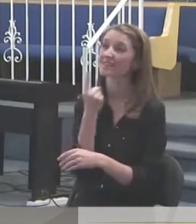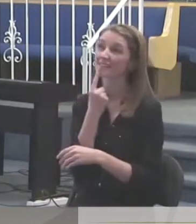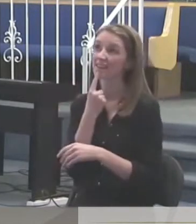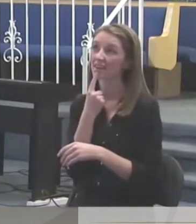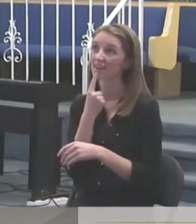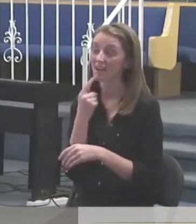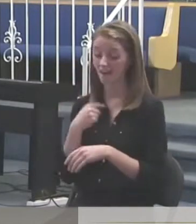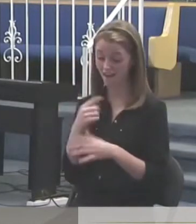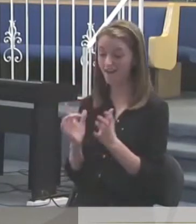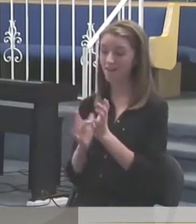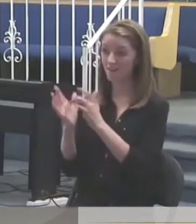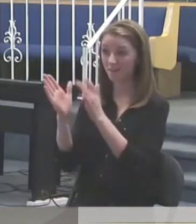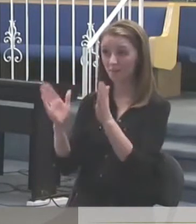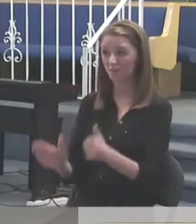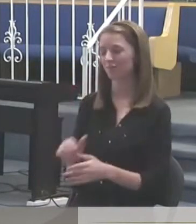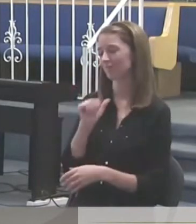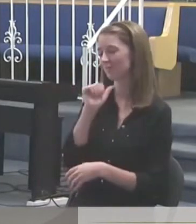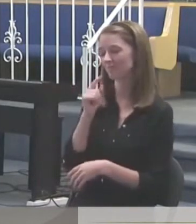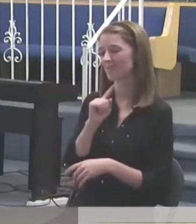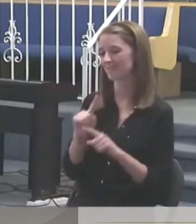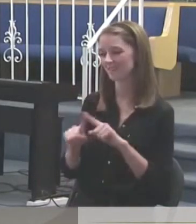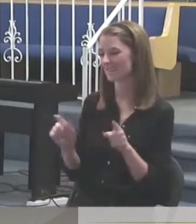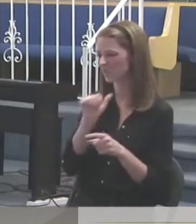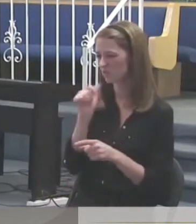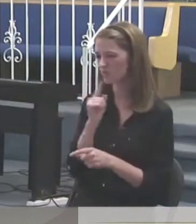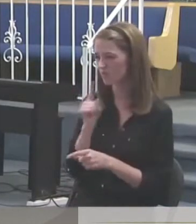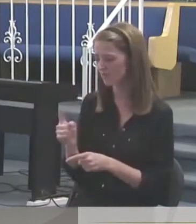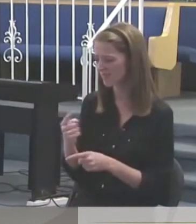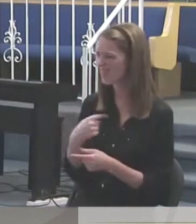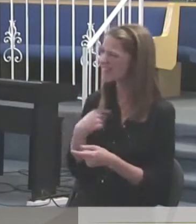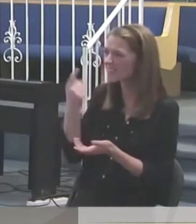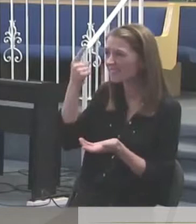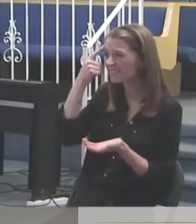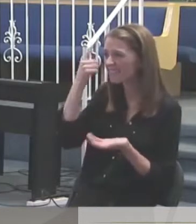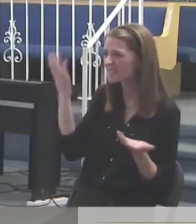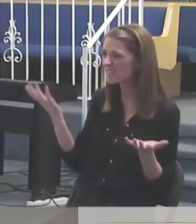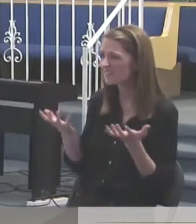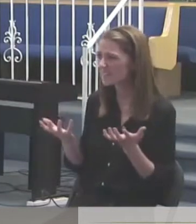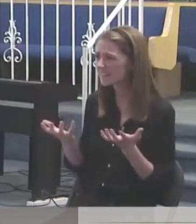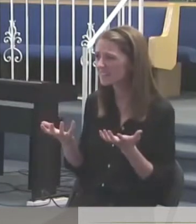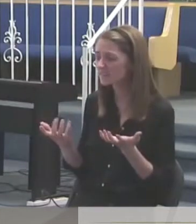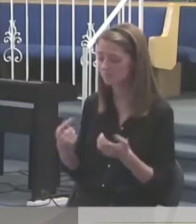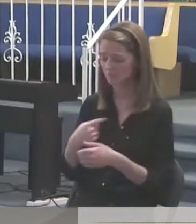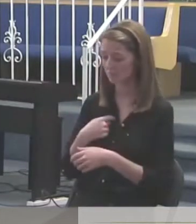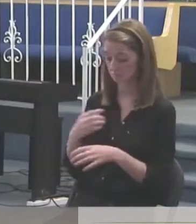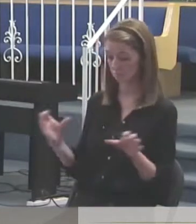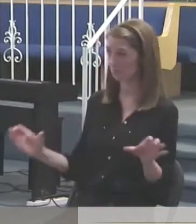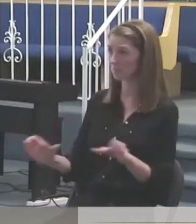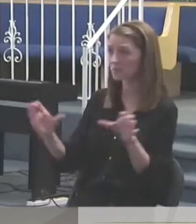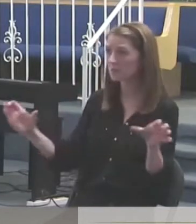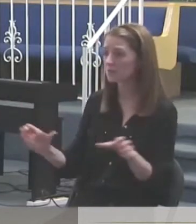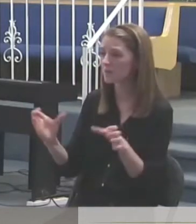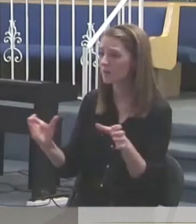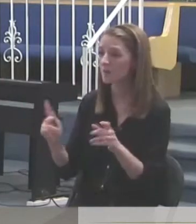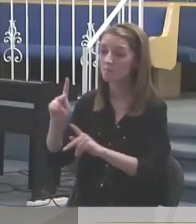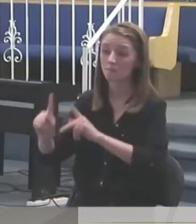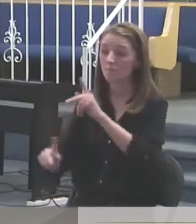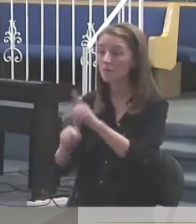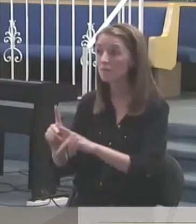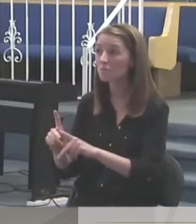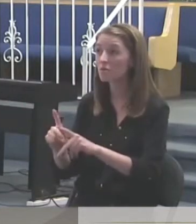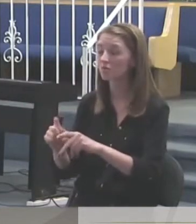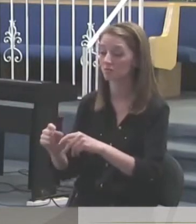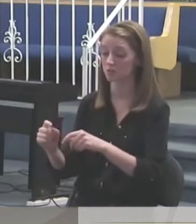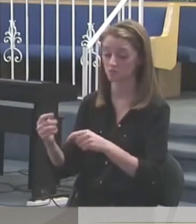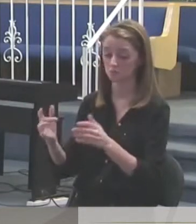Christians. What was I supposed to think? What was I supposed to do? The people that you entrusted to give the word